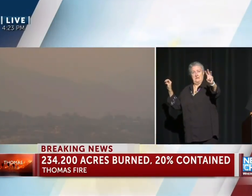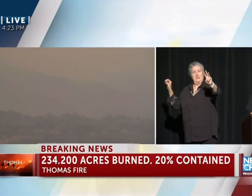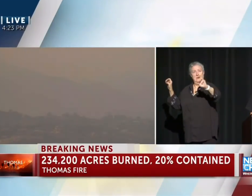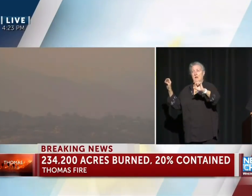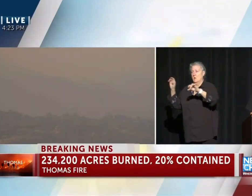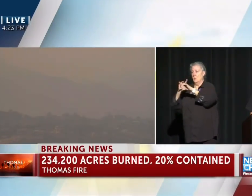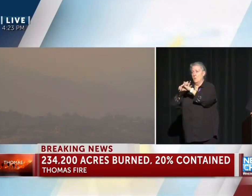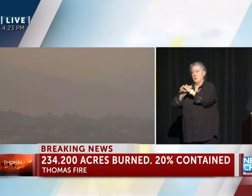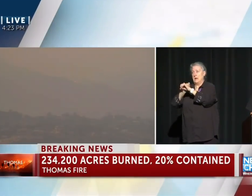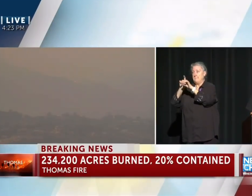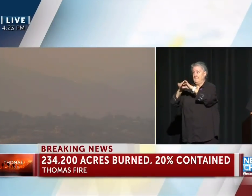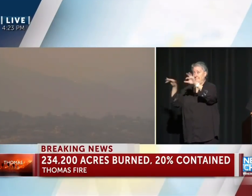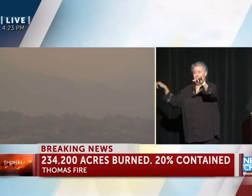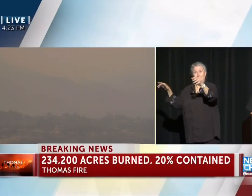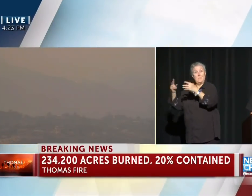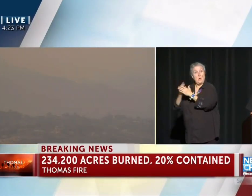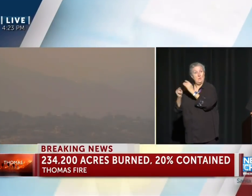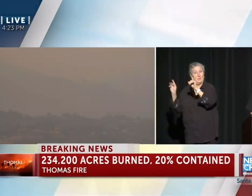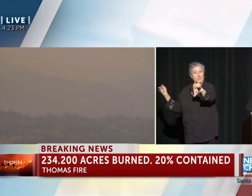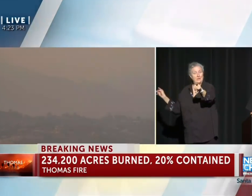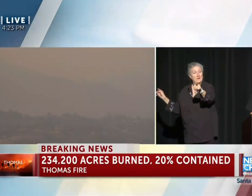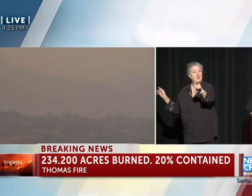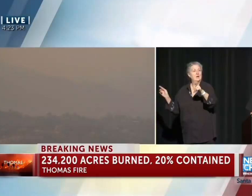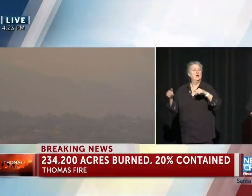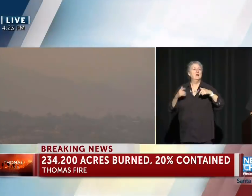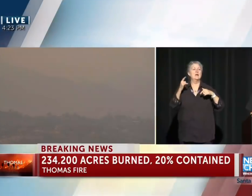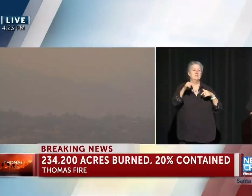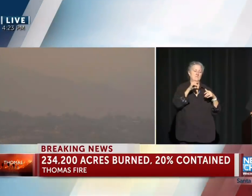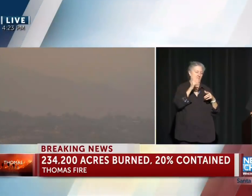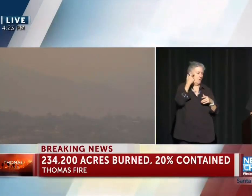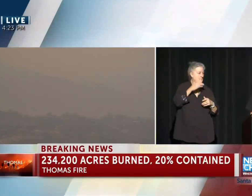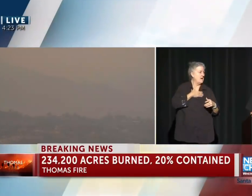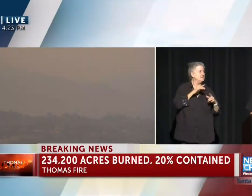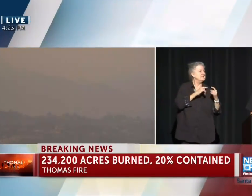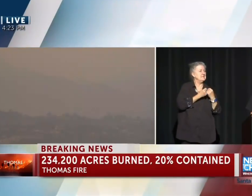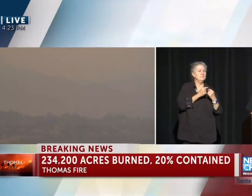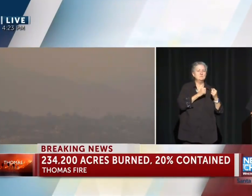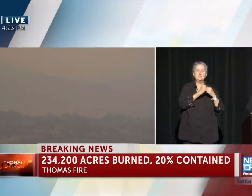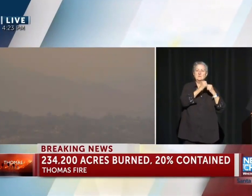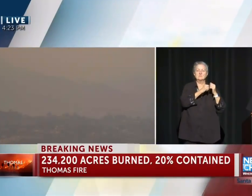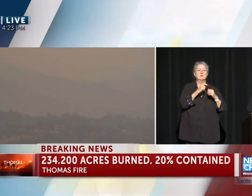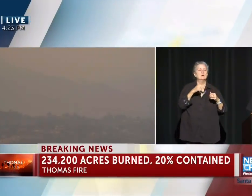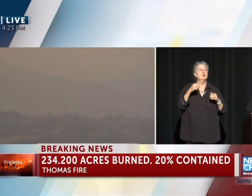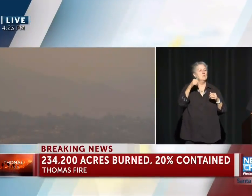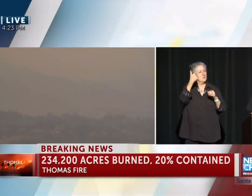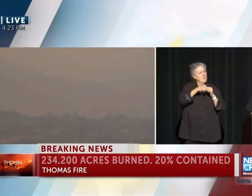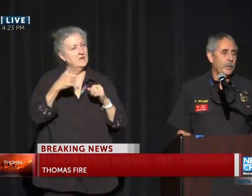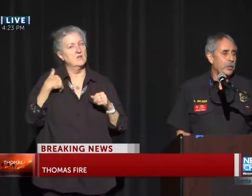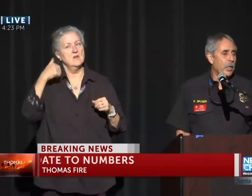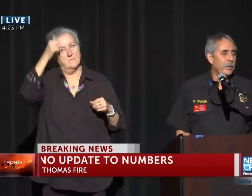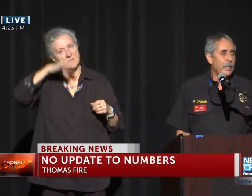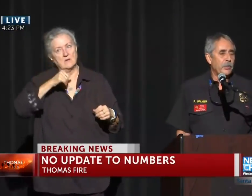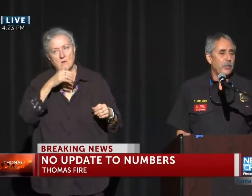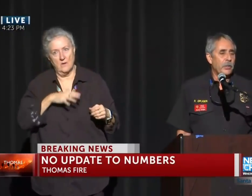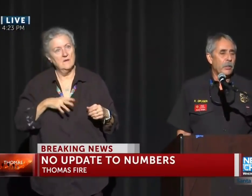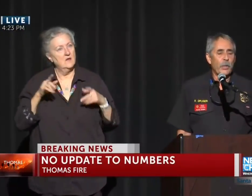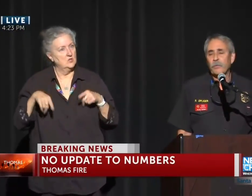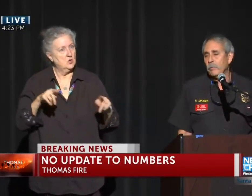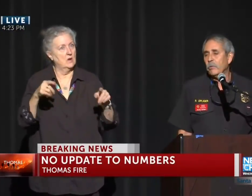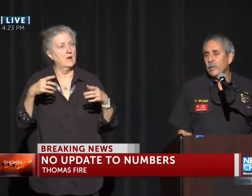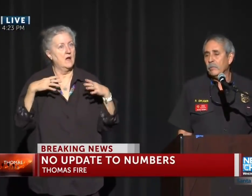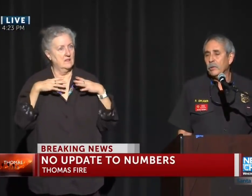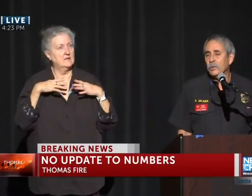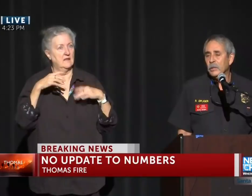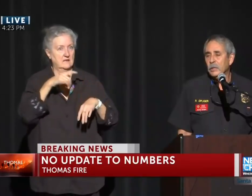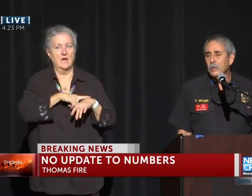And then finally, on behalf of both combined teams and the unified structure, just a reminder of the young men and women that during this holiday season